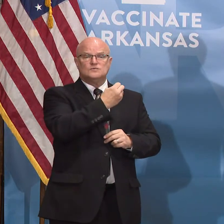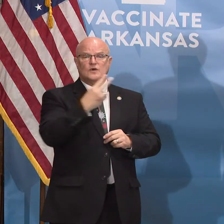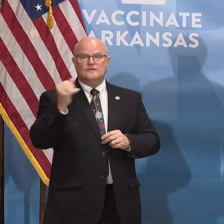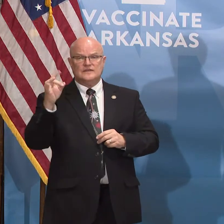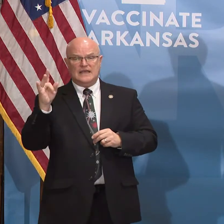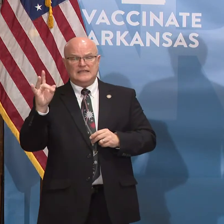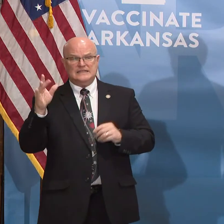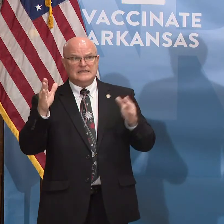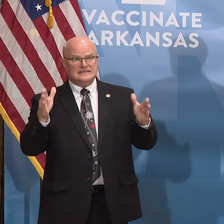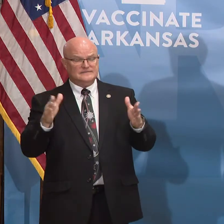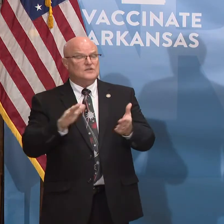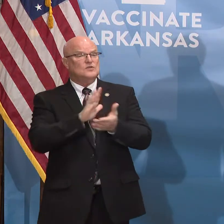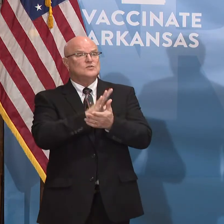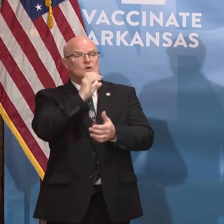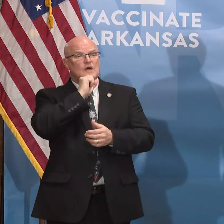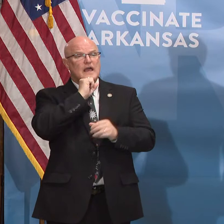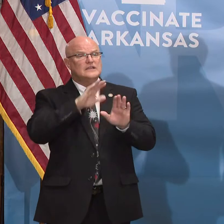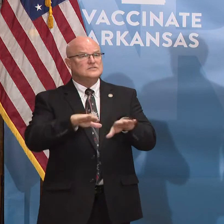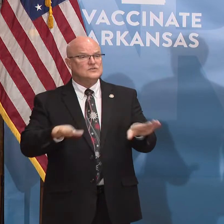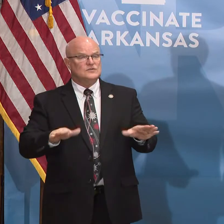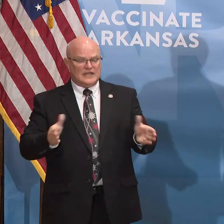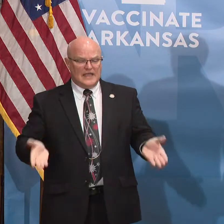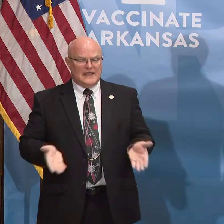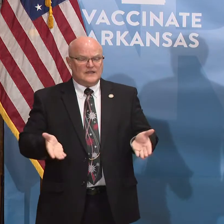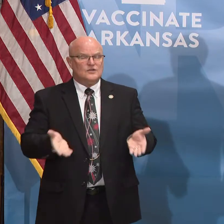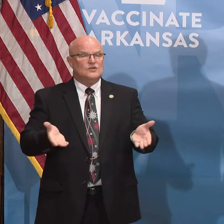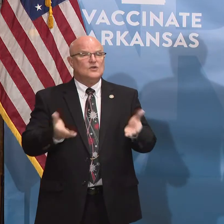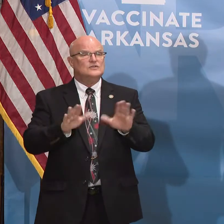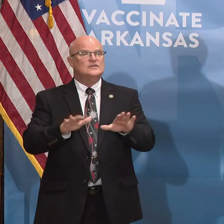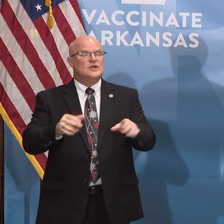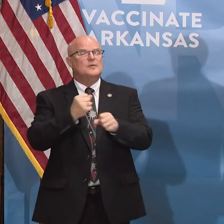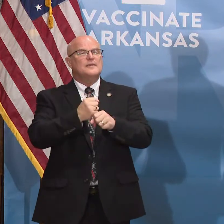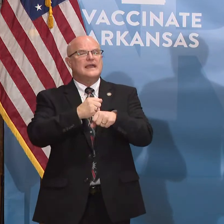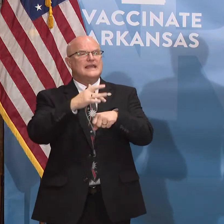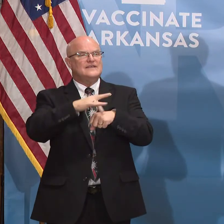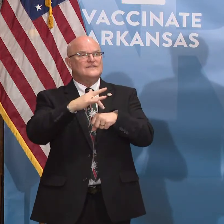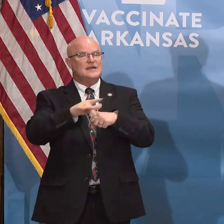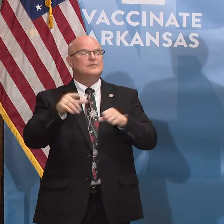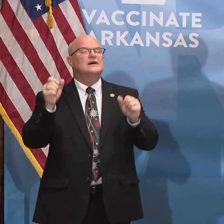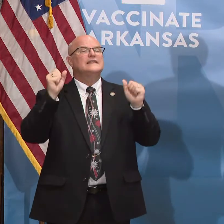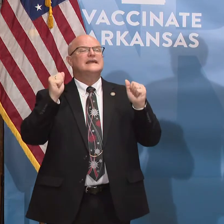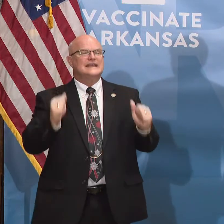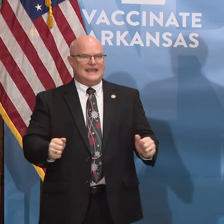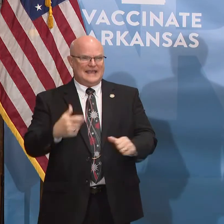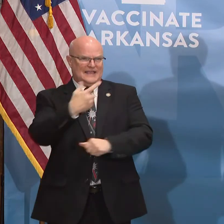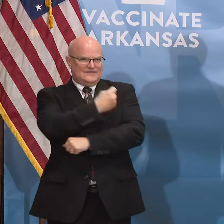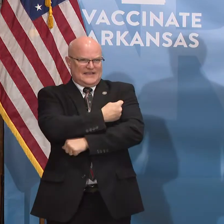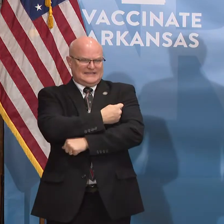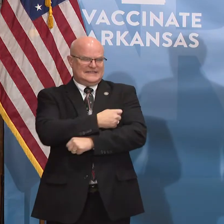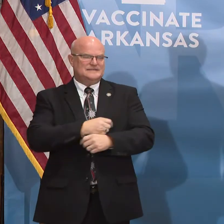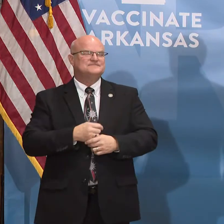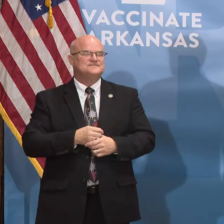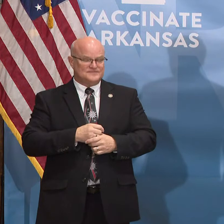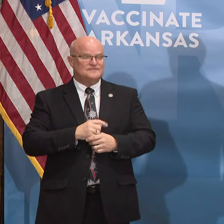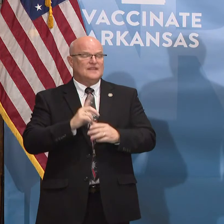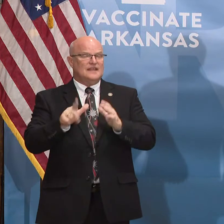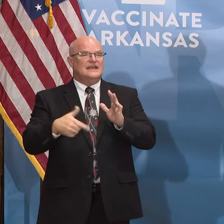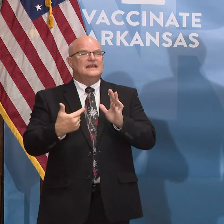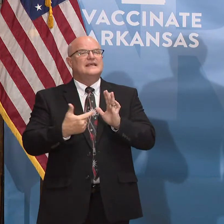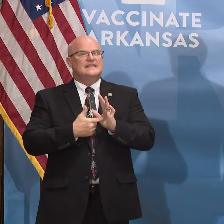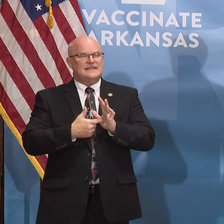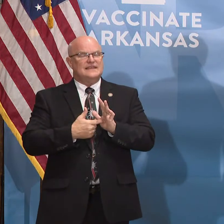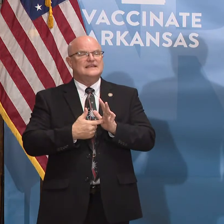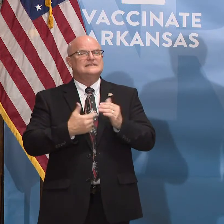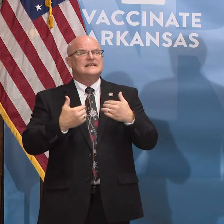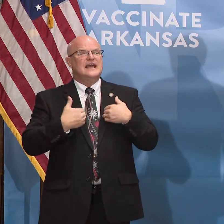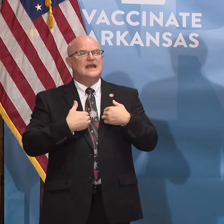the school-aged children, and encourage them and make it available so they can get vaccinated. We're